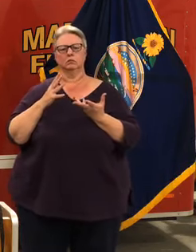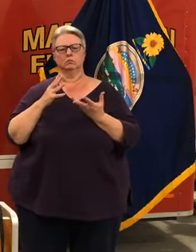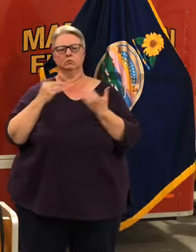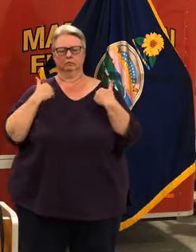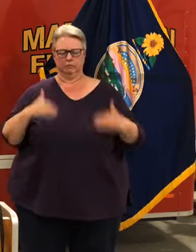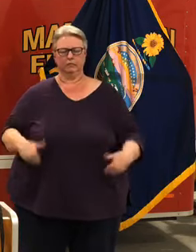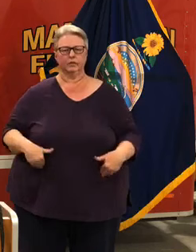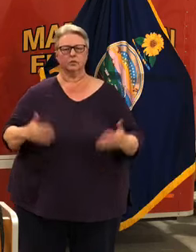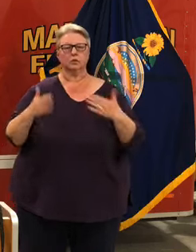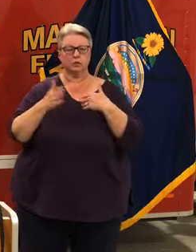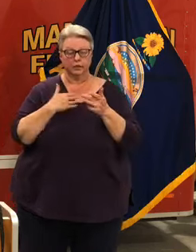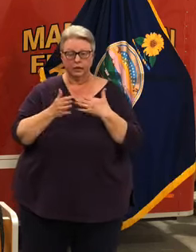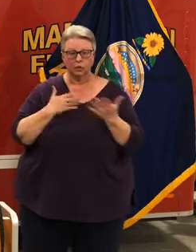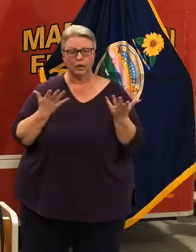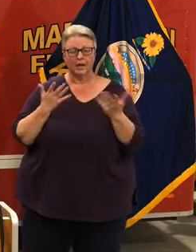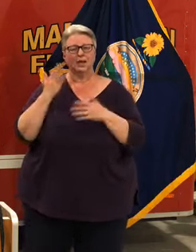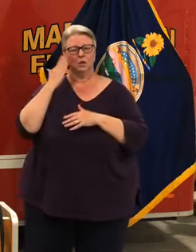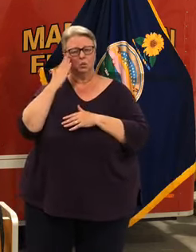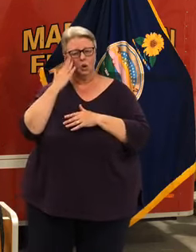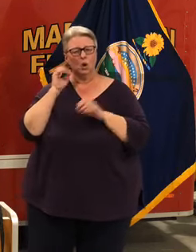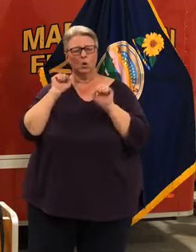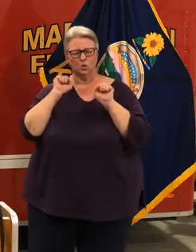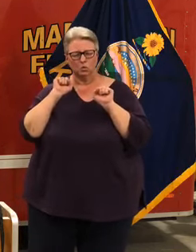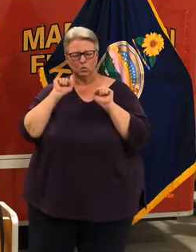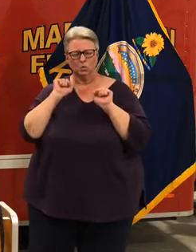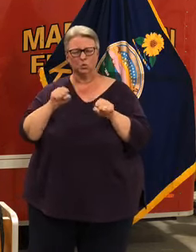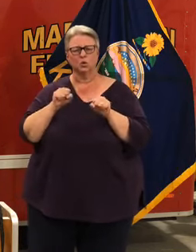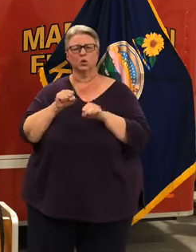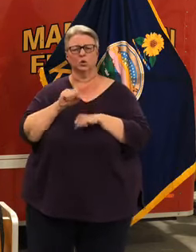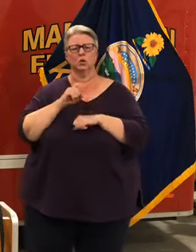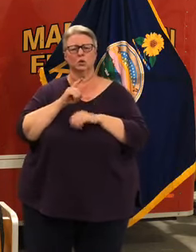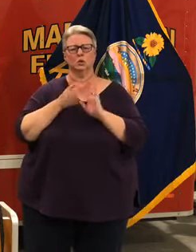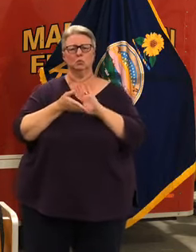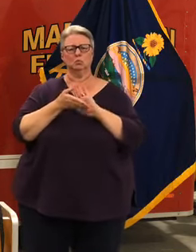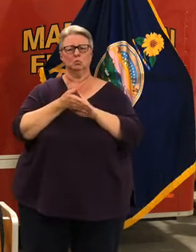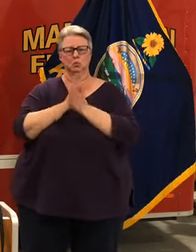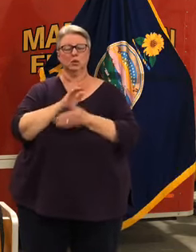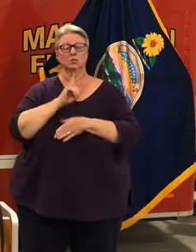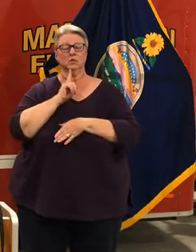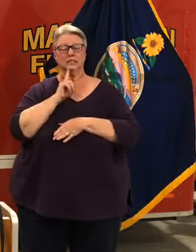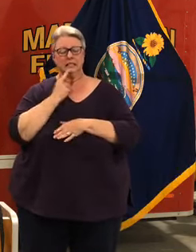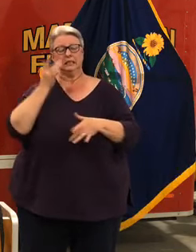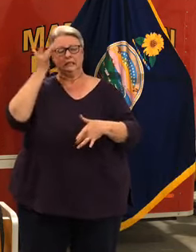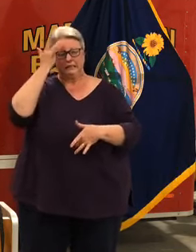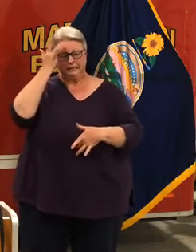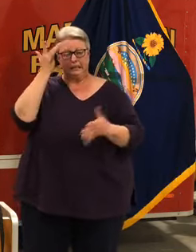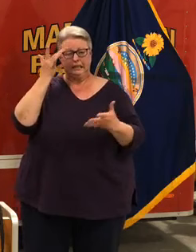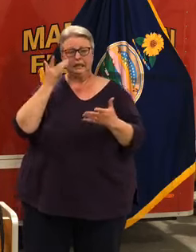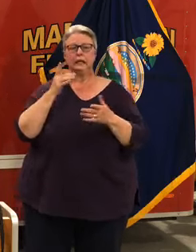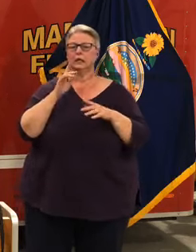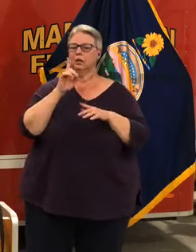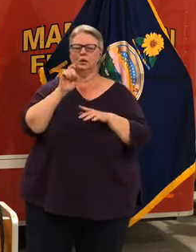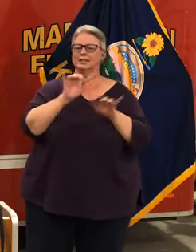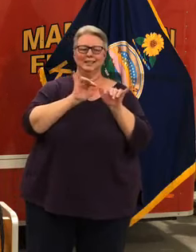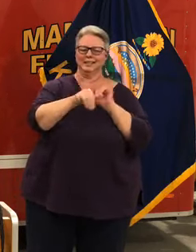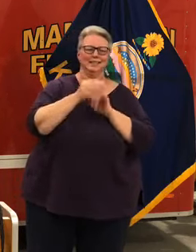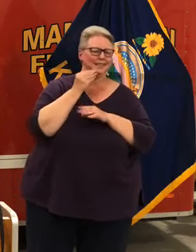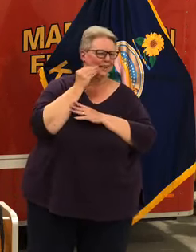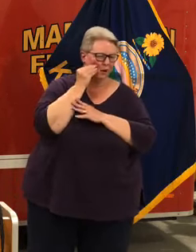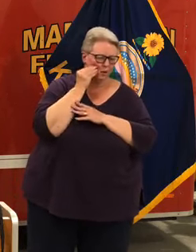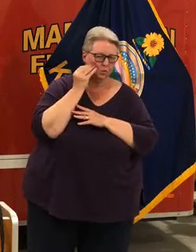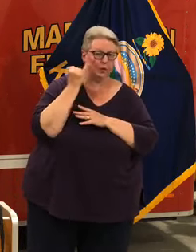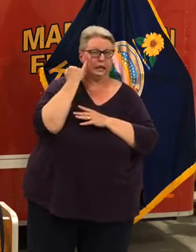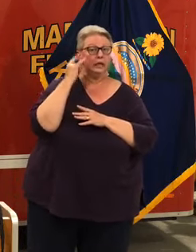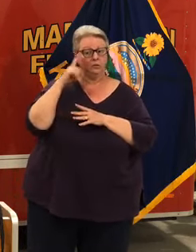very lethal to you, I think it's important that you stay at home as much as possible and minimize any outside contact. If you must be